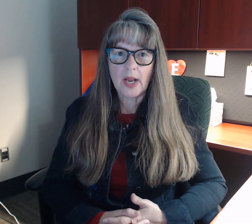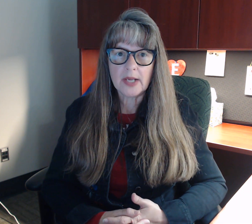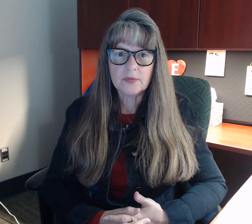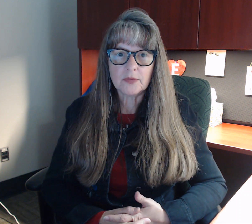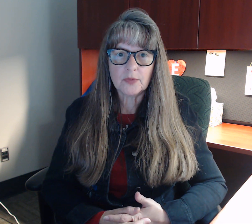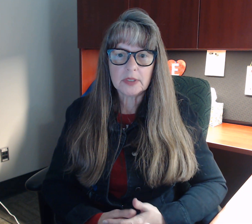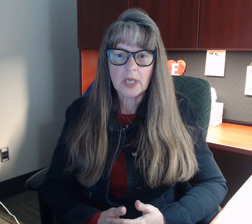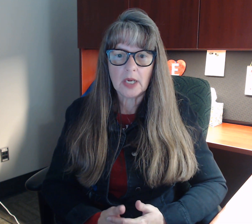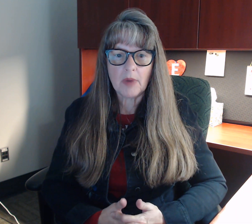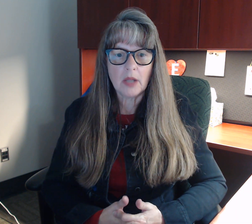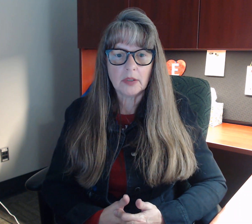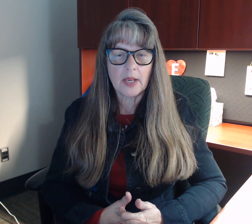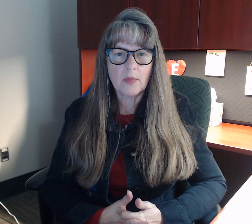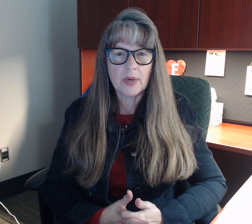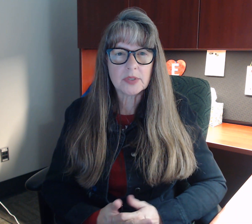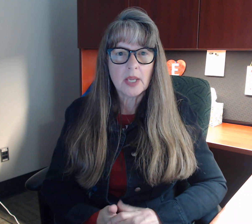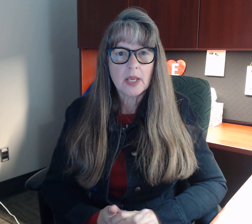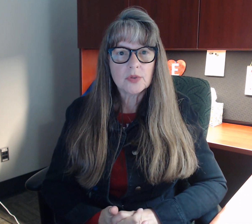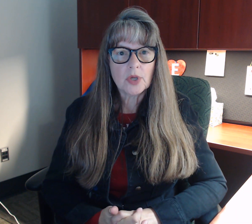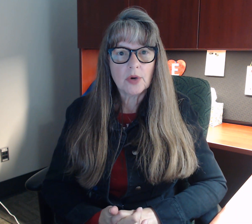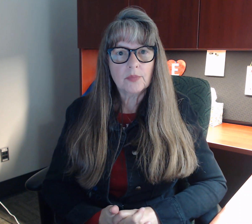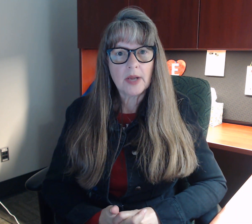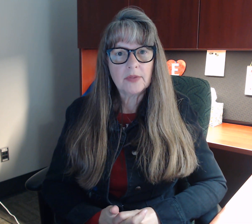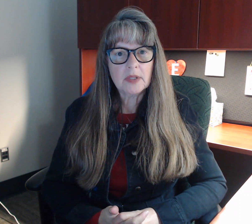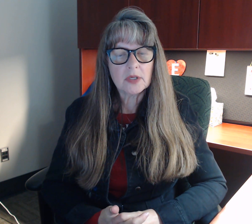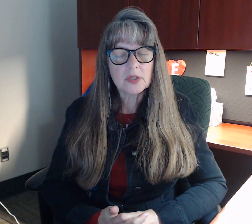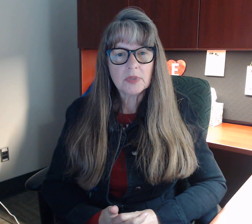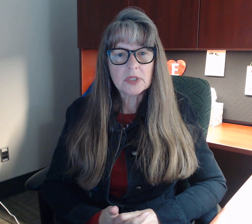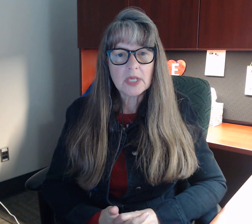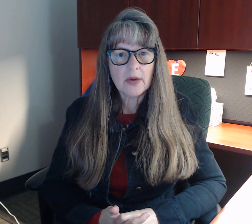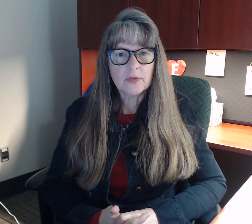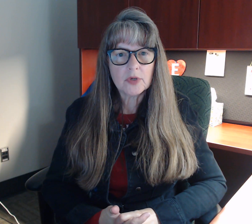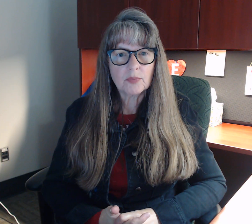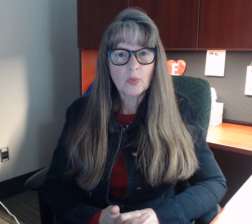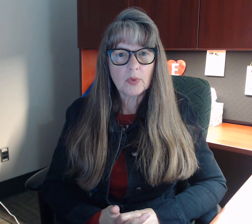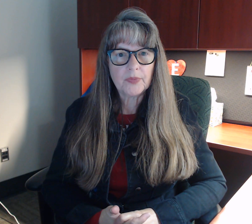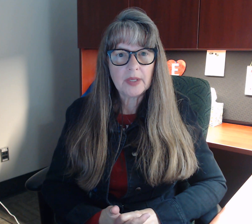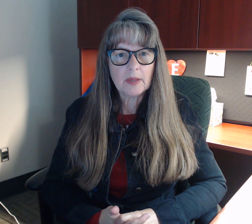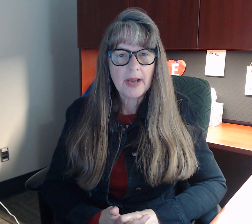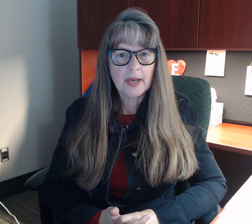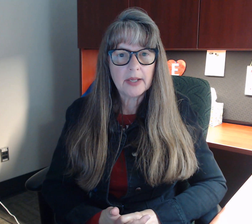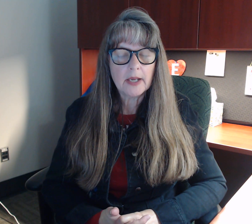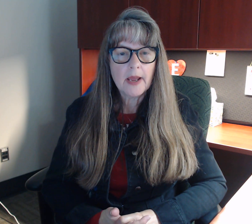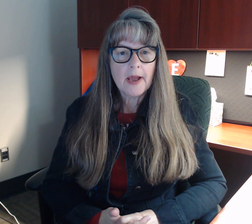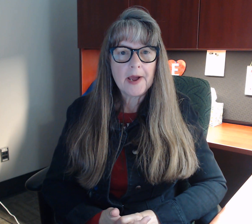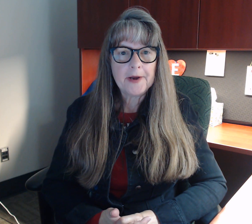of different holiday ones. So I think that's something to kind of explore and think about it.